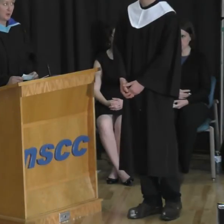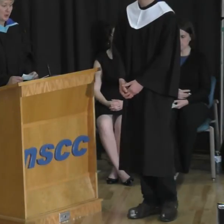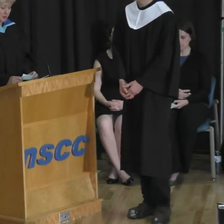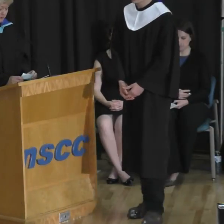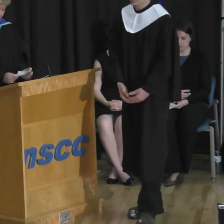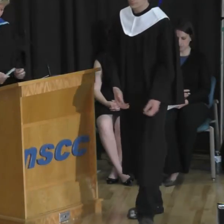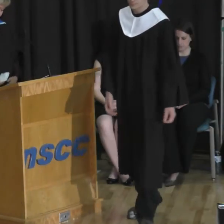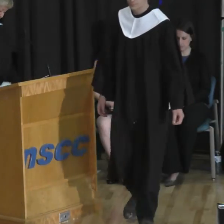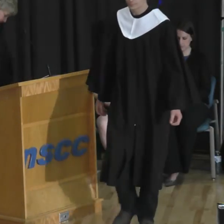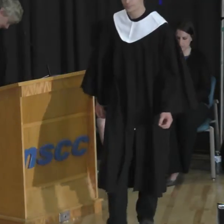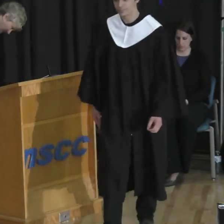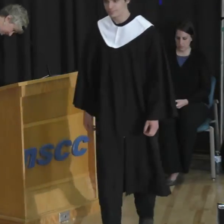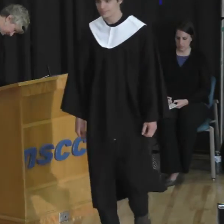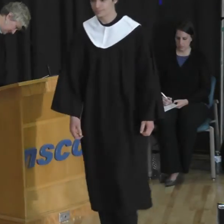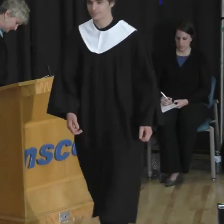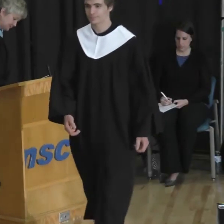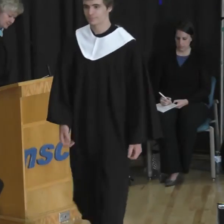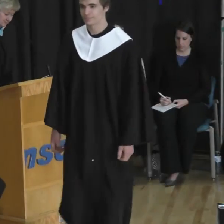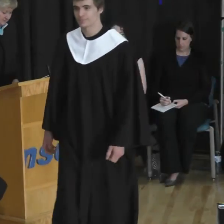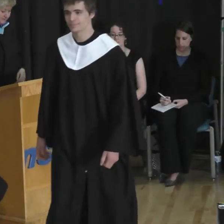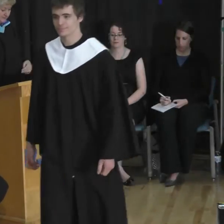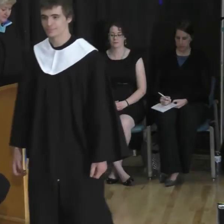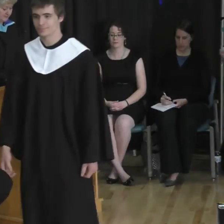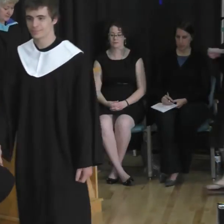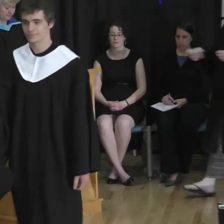Tyler Roach.